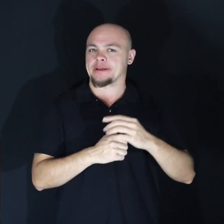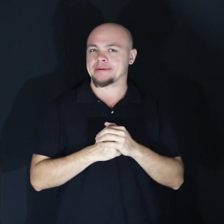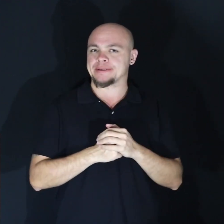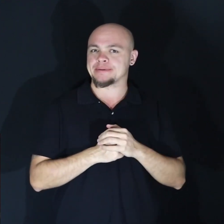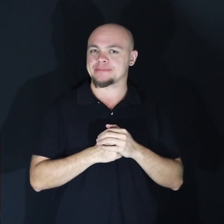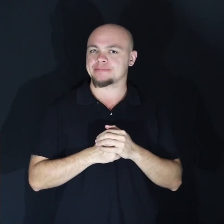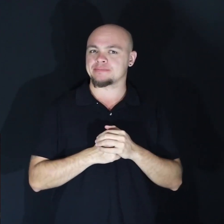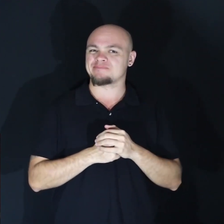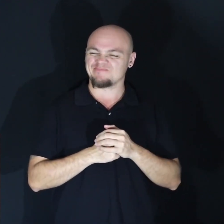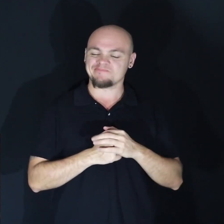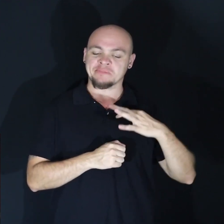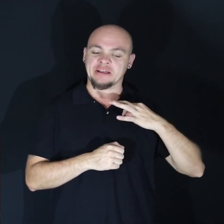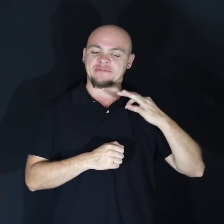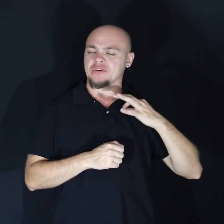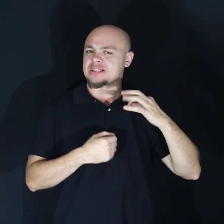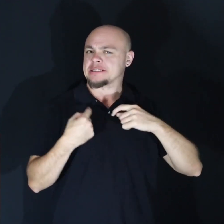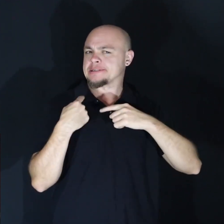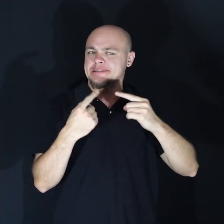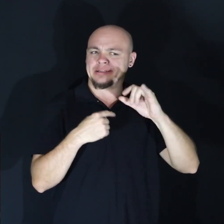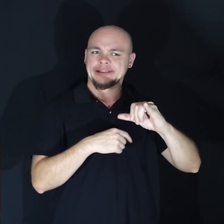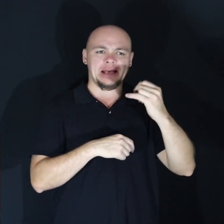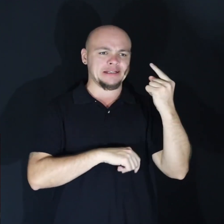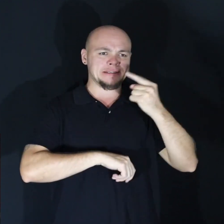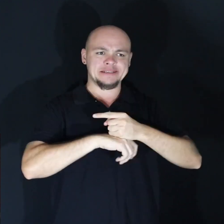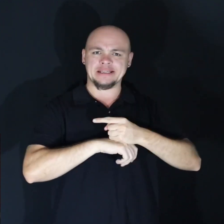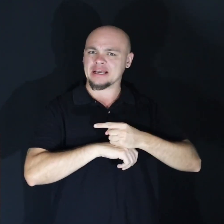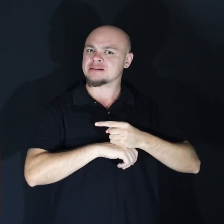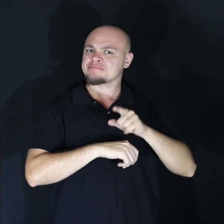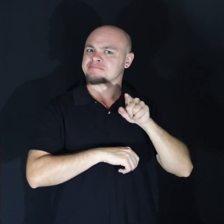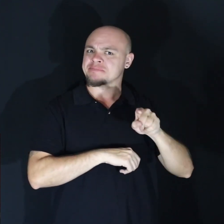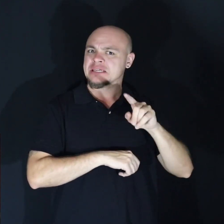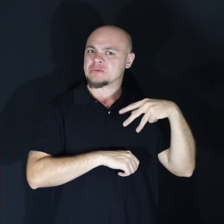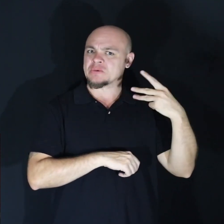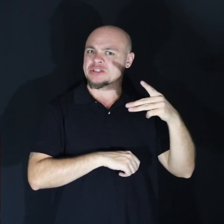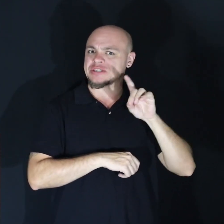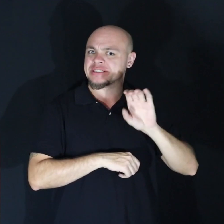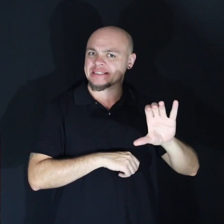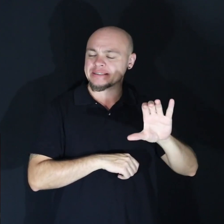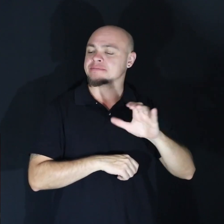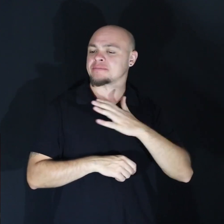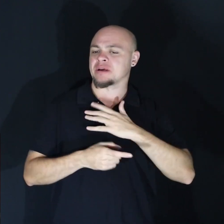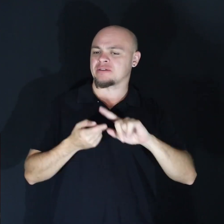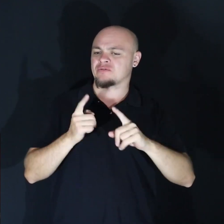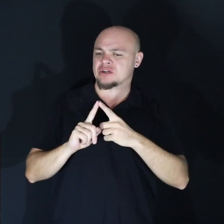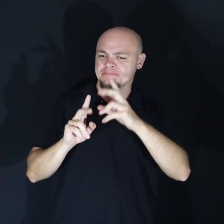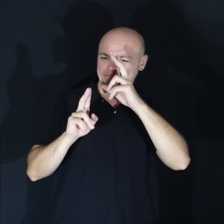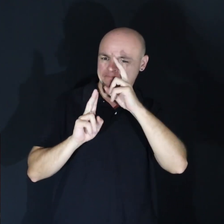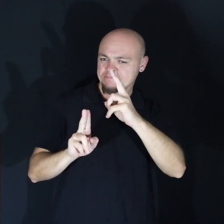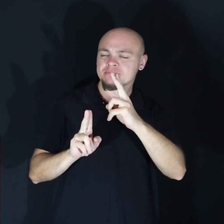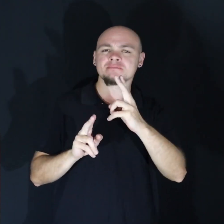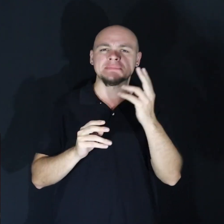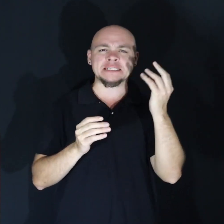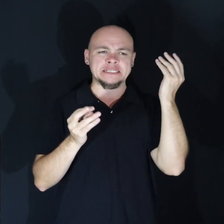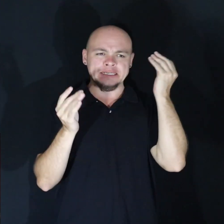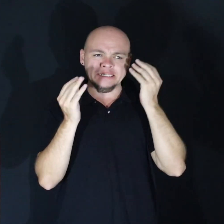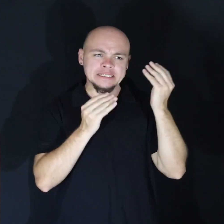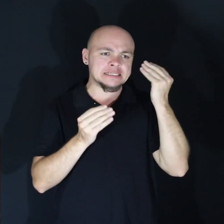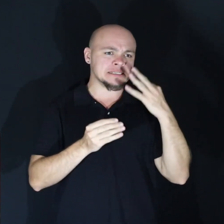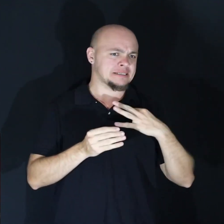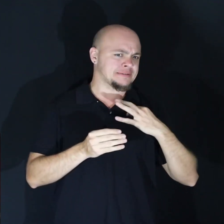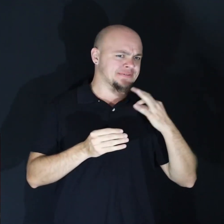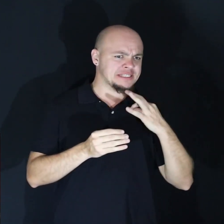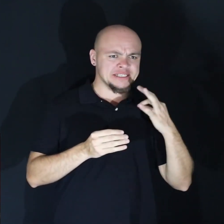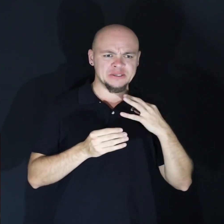Having been an avid volunteer ever since that memorable day in our nation's capital, and allegiance to my dear friend, I have spent a lot of time thinking about